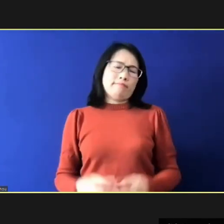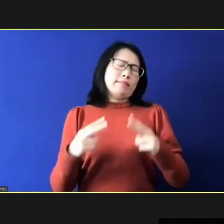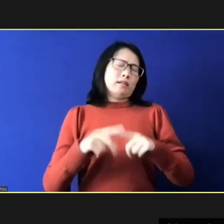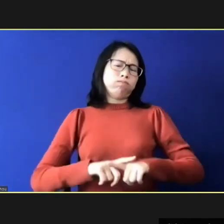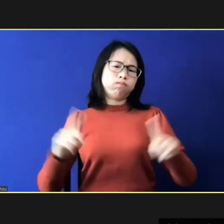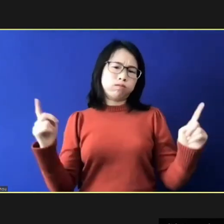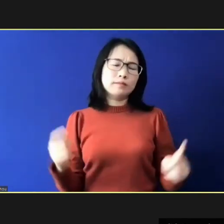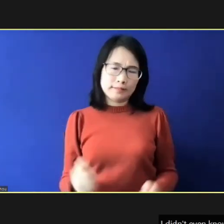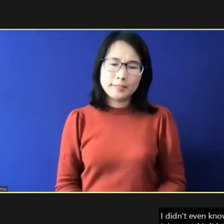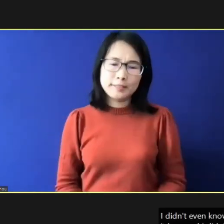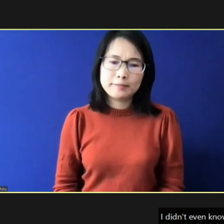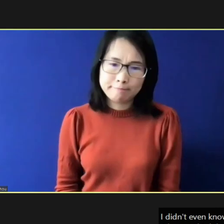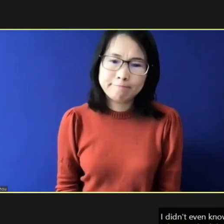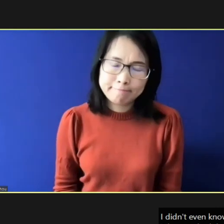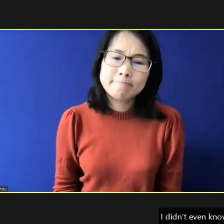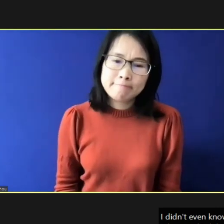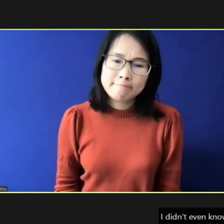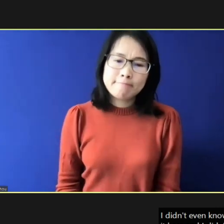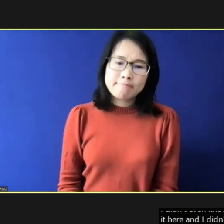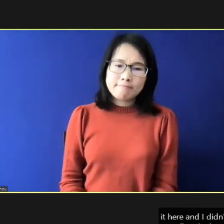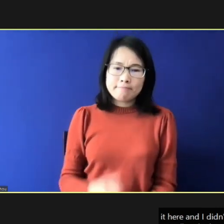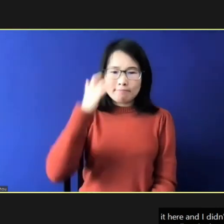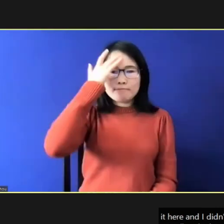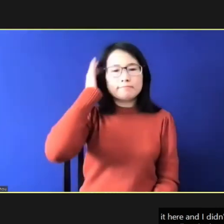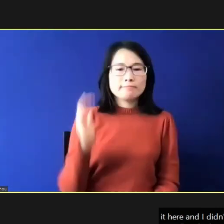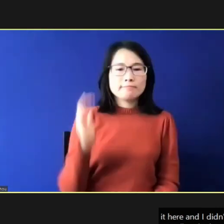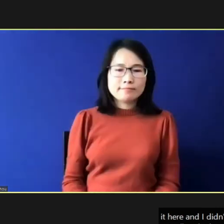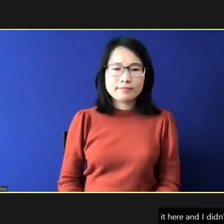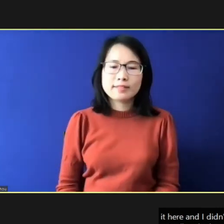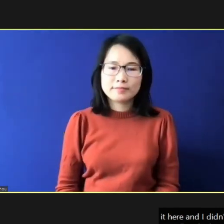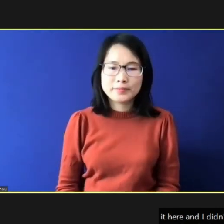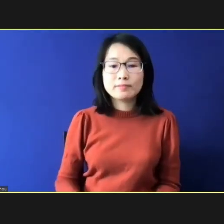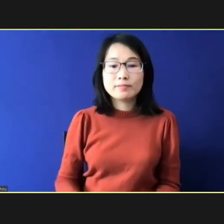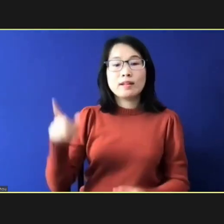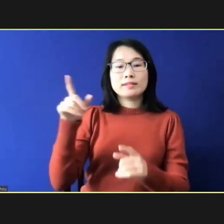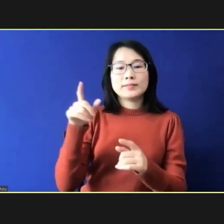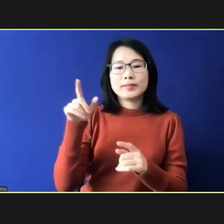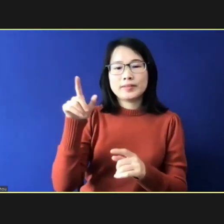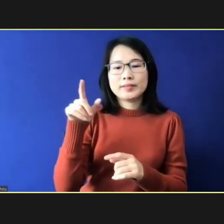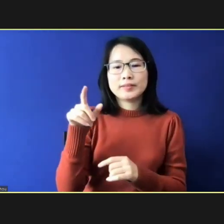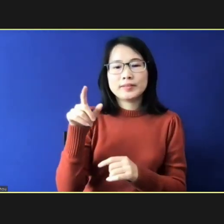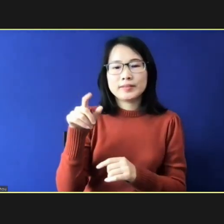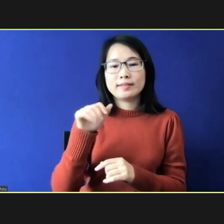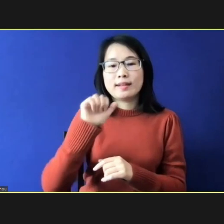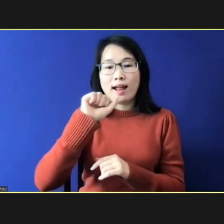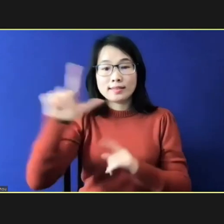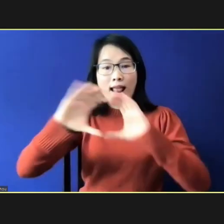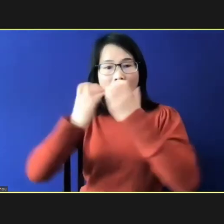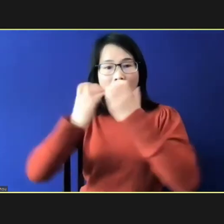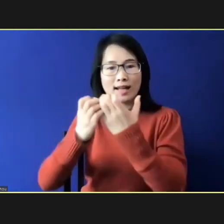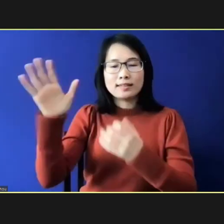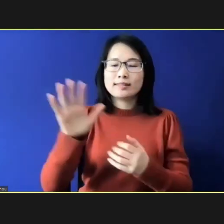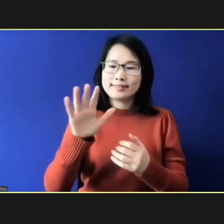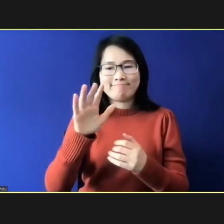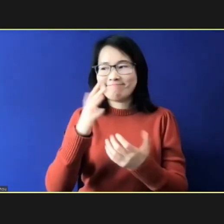asked me, they actually asked my opinion. Is the interpreter good? Is the interpreter bad? Do you want a different interpreter? I had never experienced anything like that.